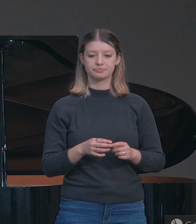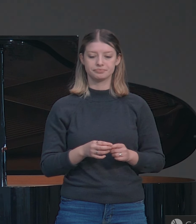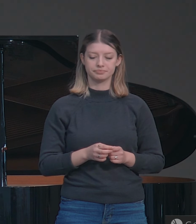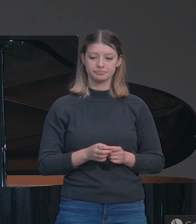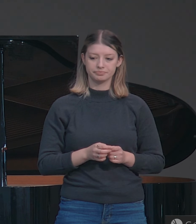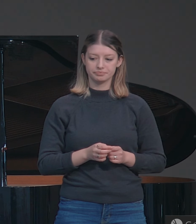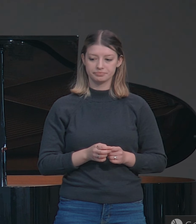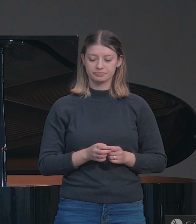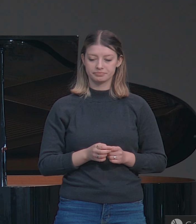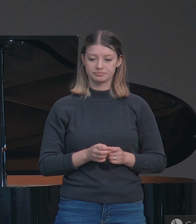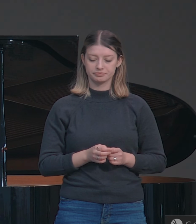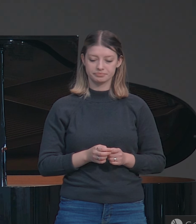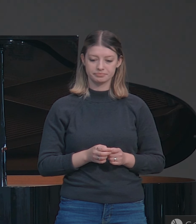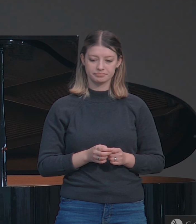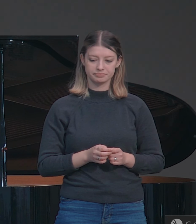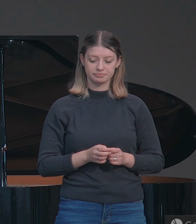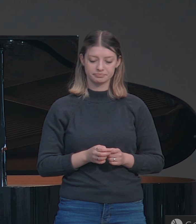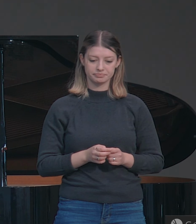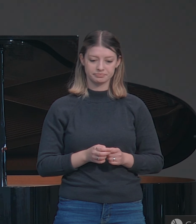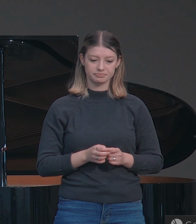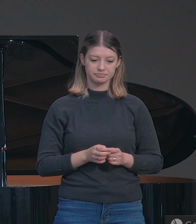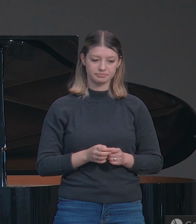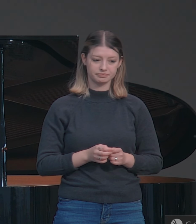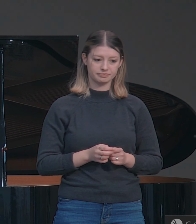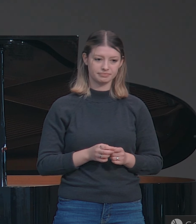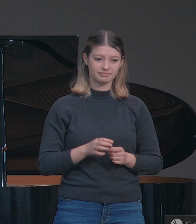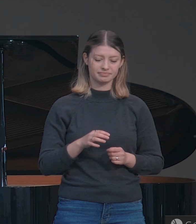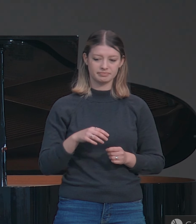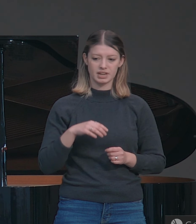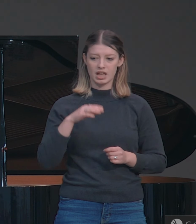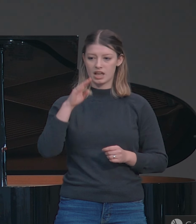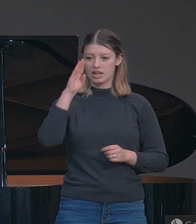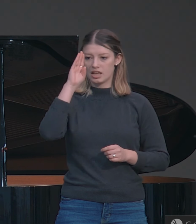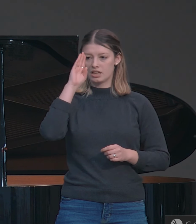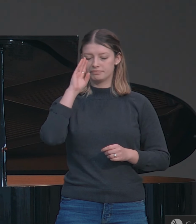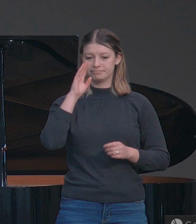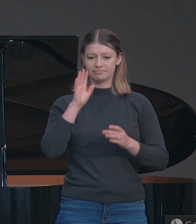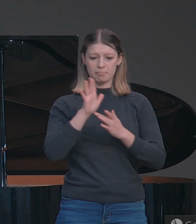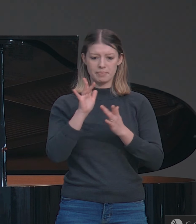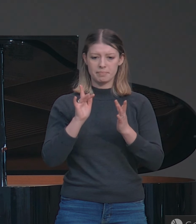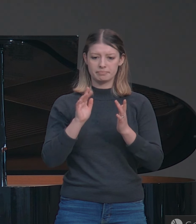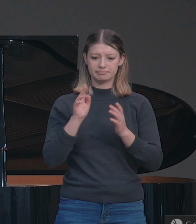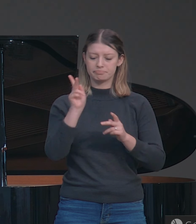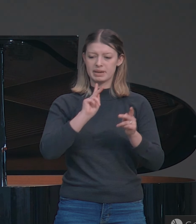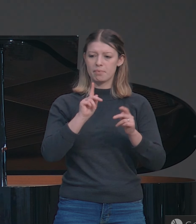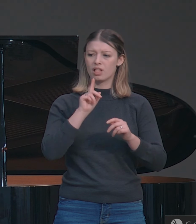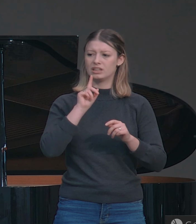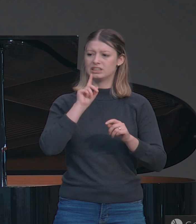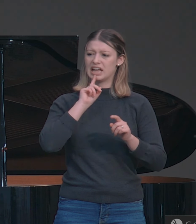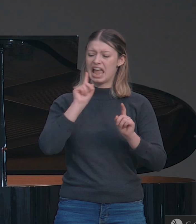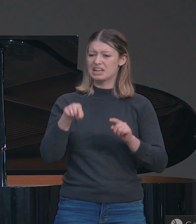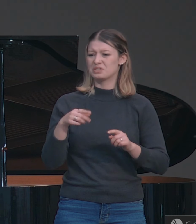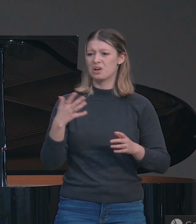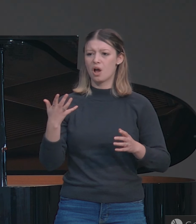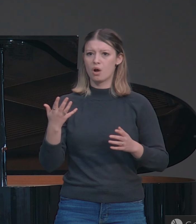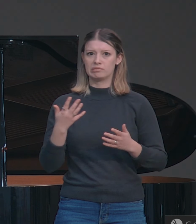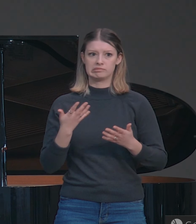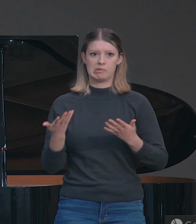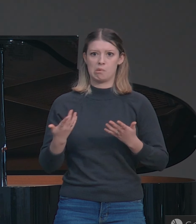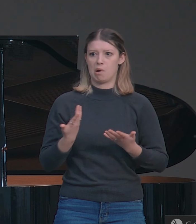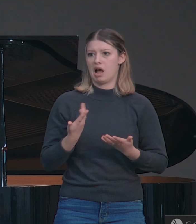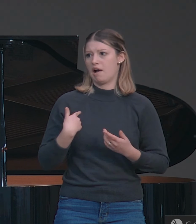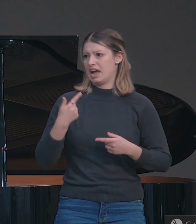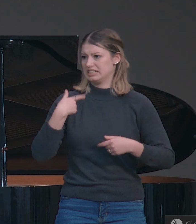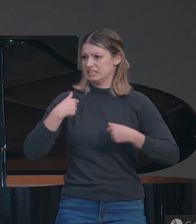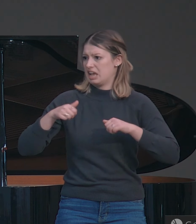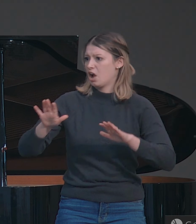God with these absurd statements. With what shall I come before the Lord and bow myself before God